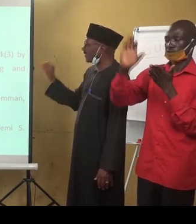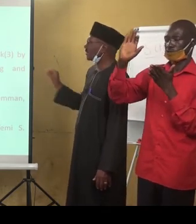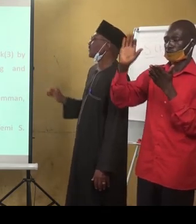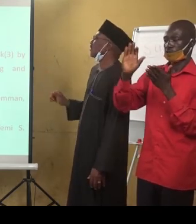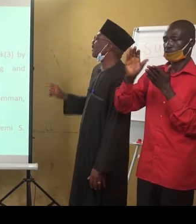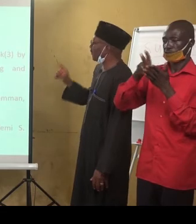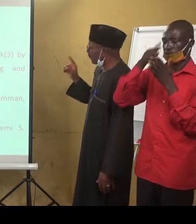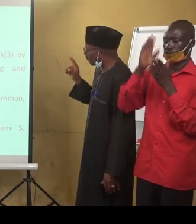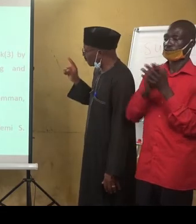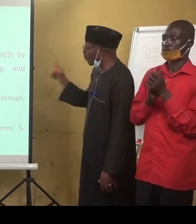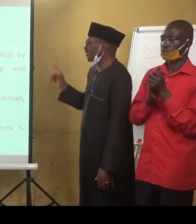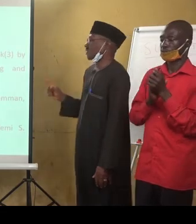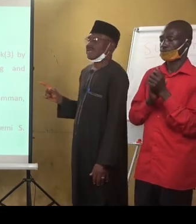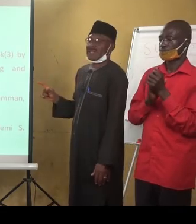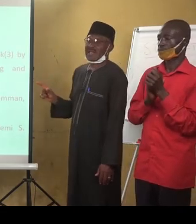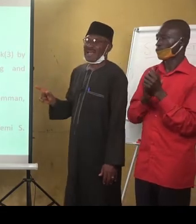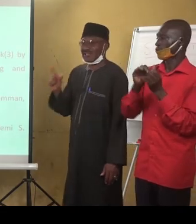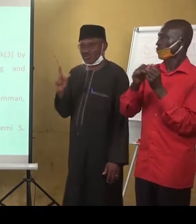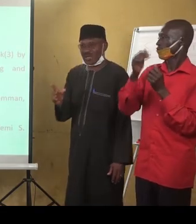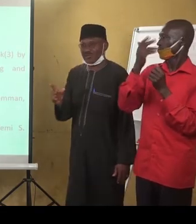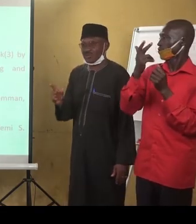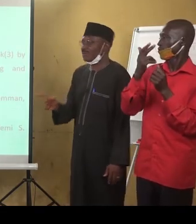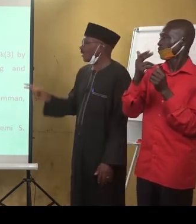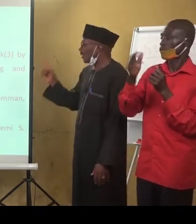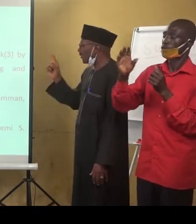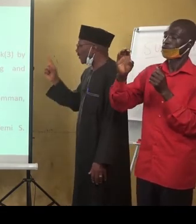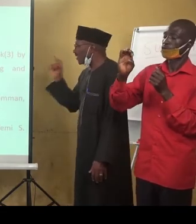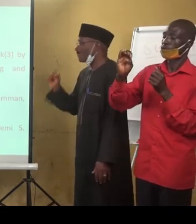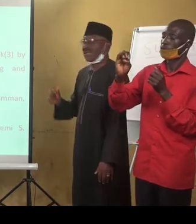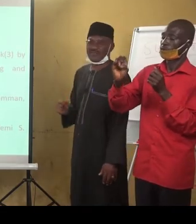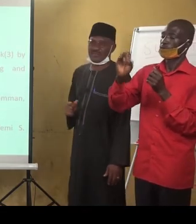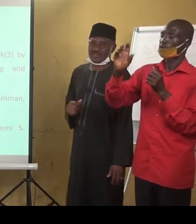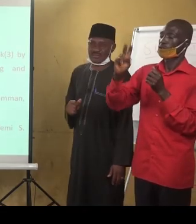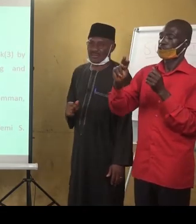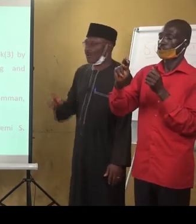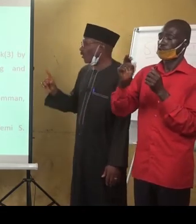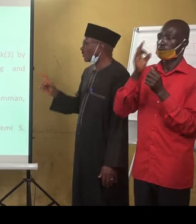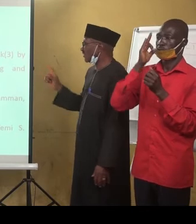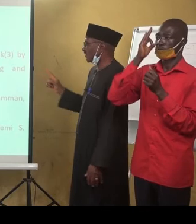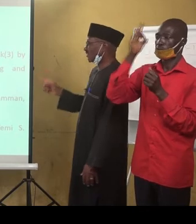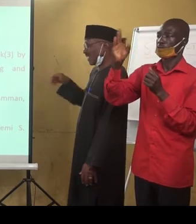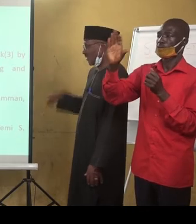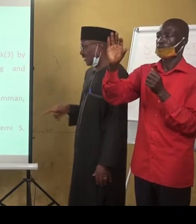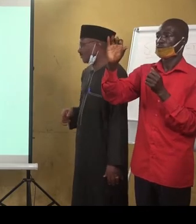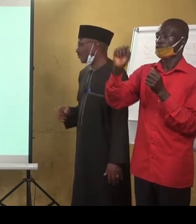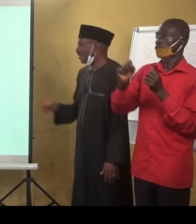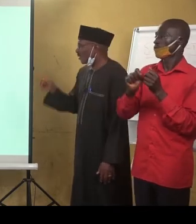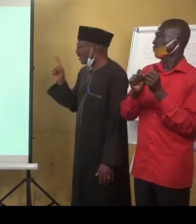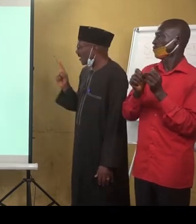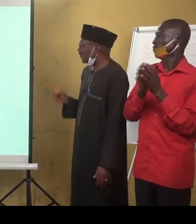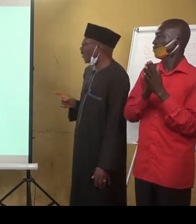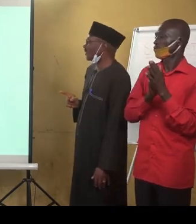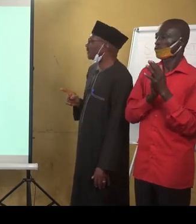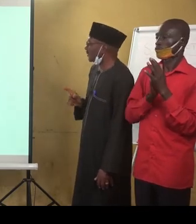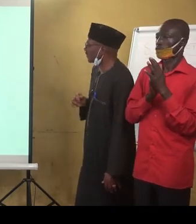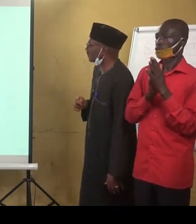at these books and try to read them carefully. All these things are there. The